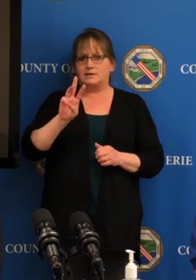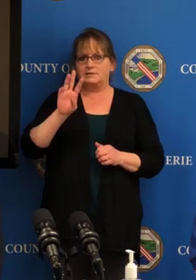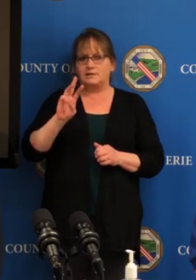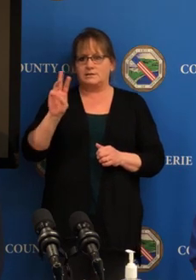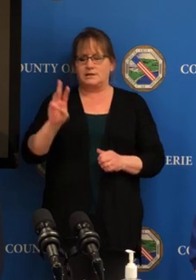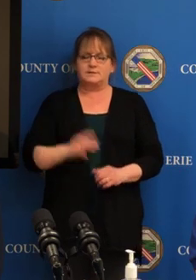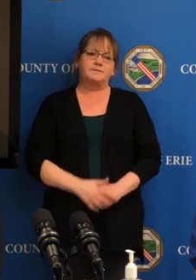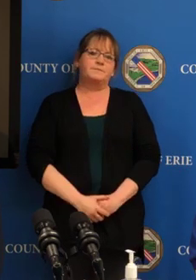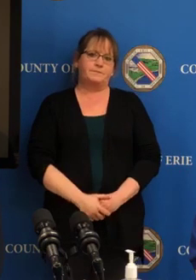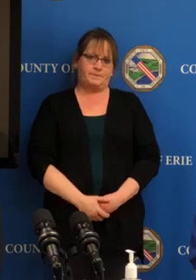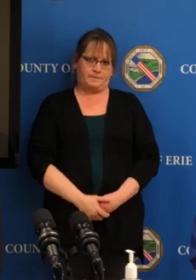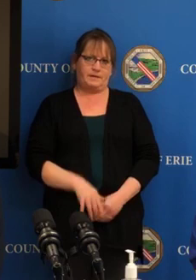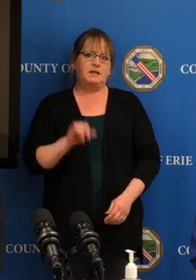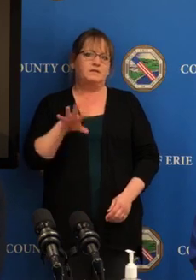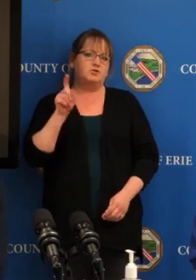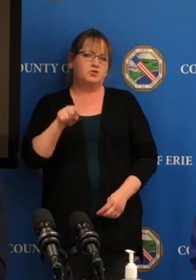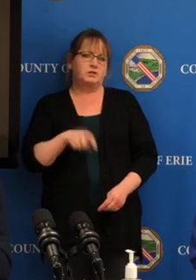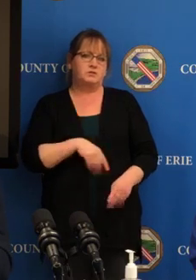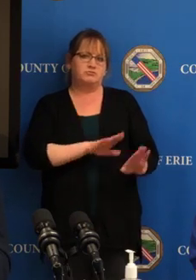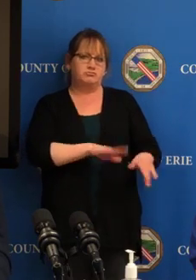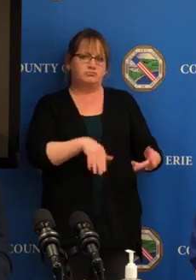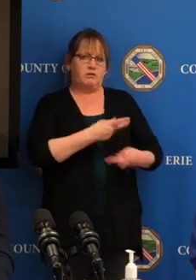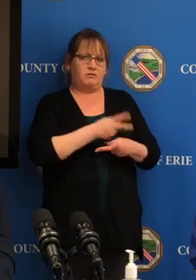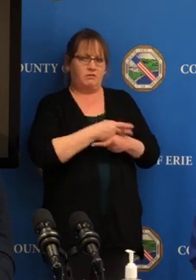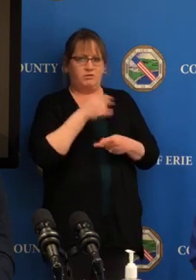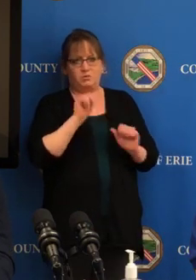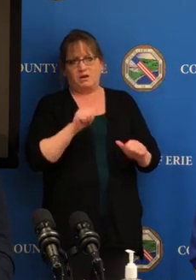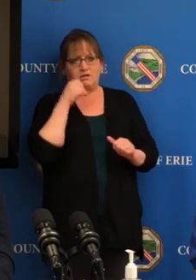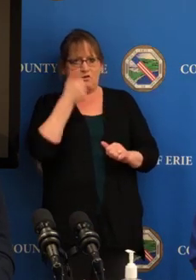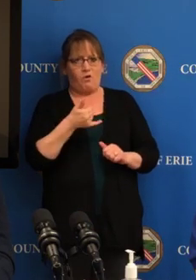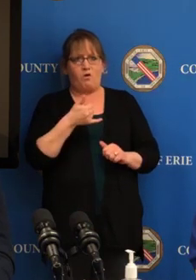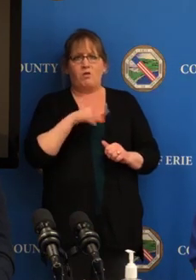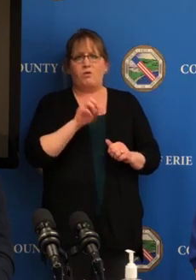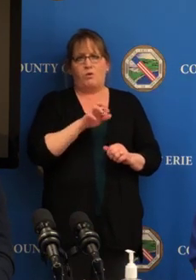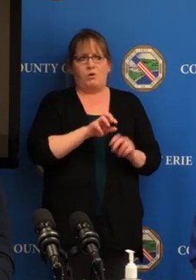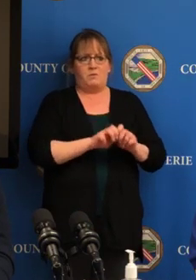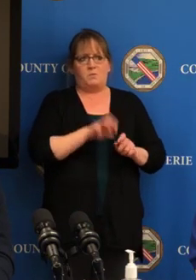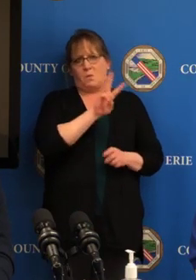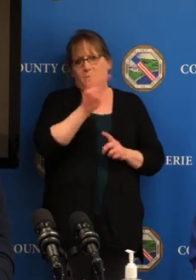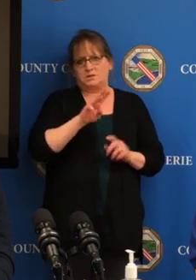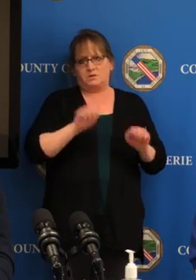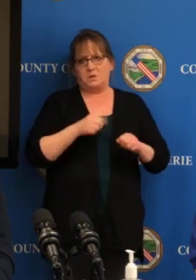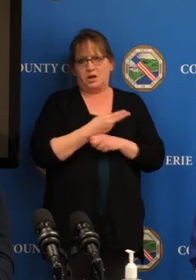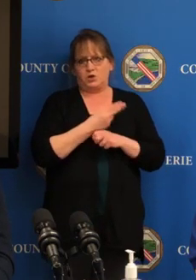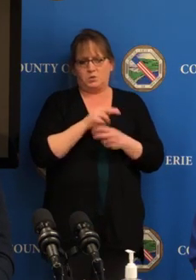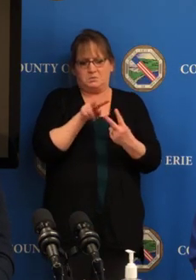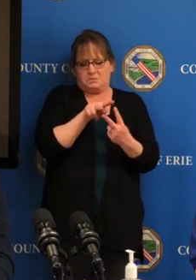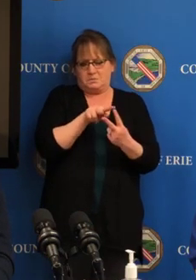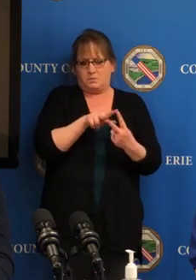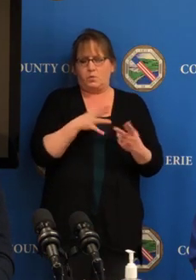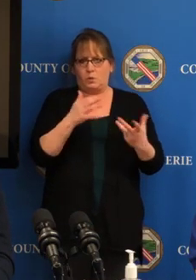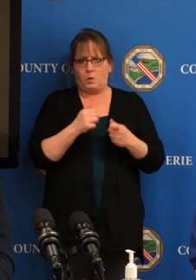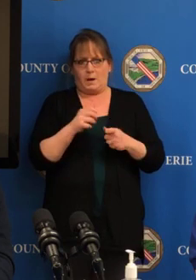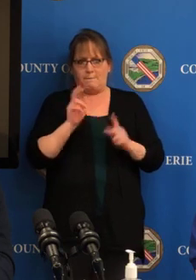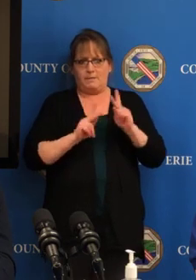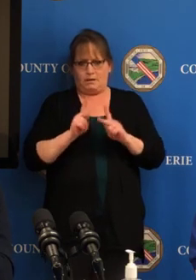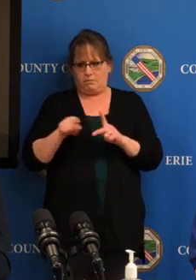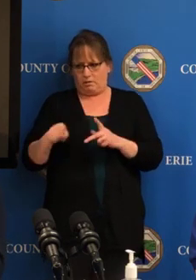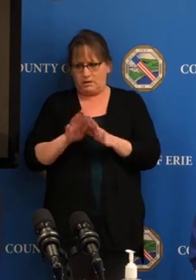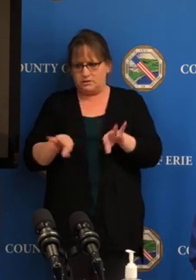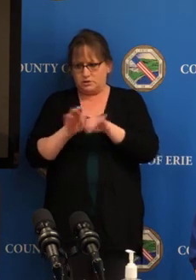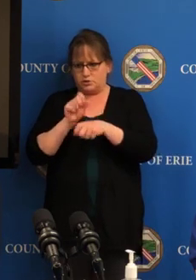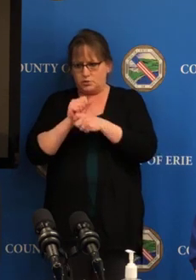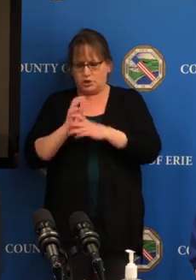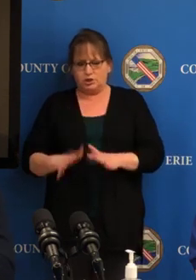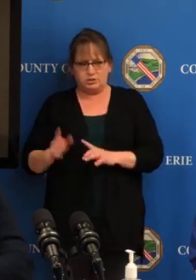716-877-6666. So if you need child care, call that number. If you have some open slots as a child care entity, call that number. We want to place people in there.